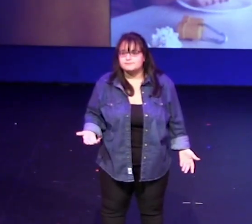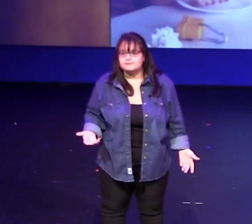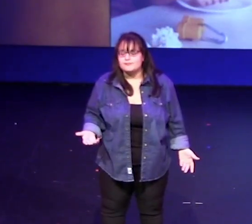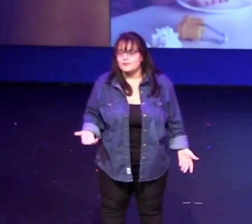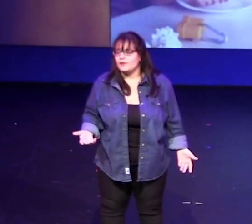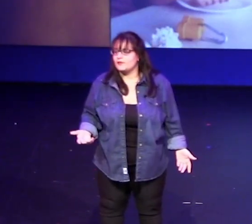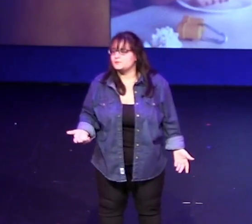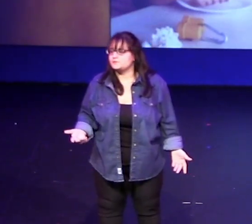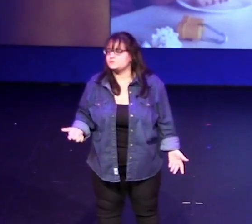as hearing.